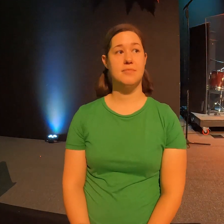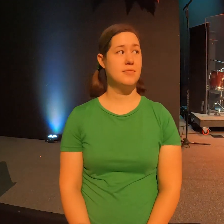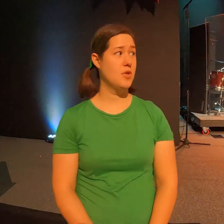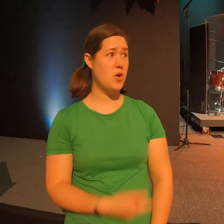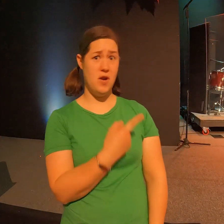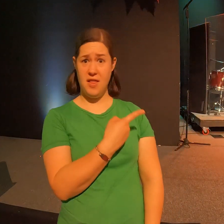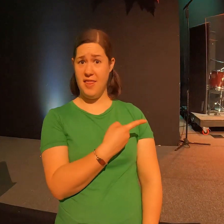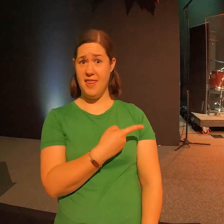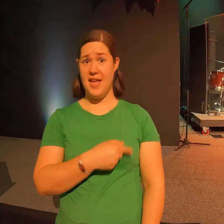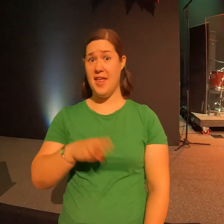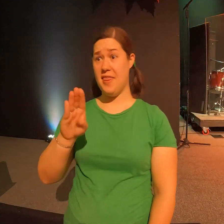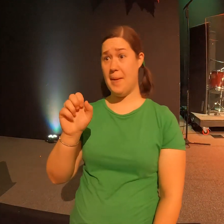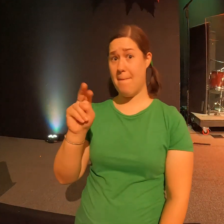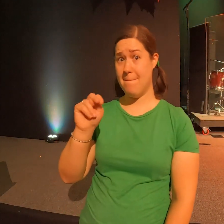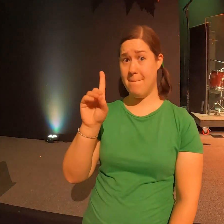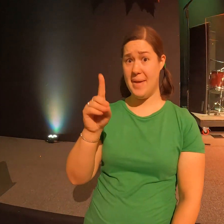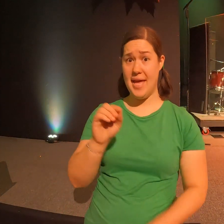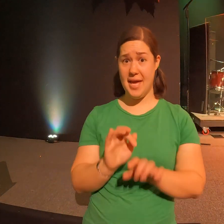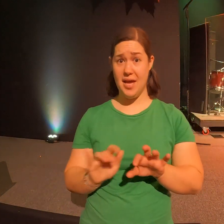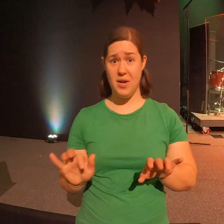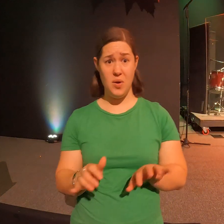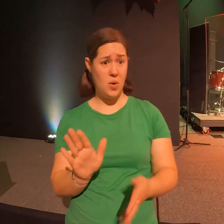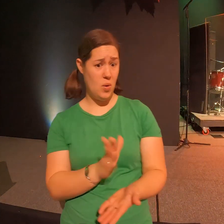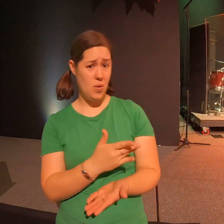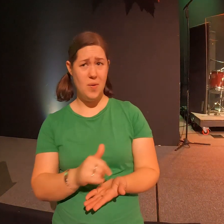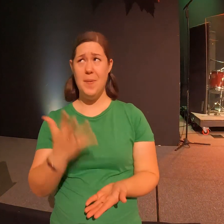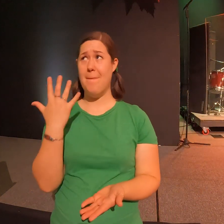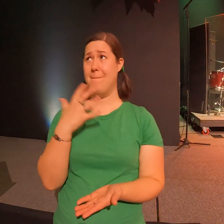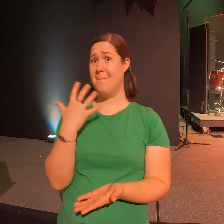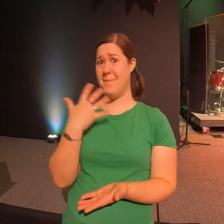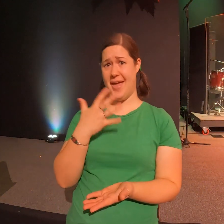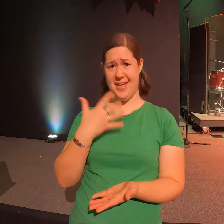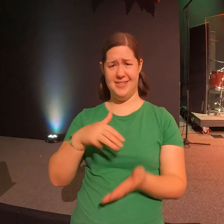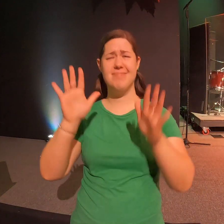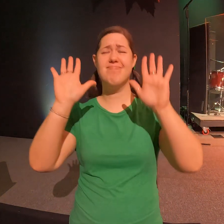they amazing? Yes. Yes.